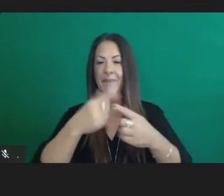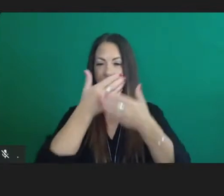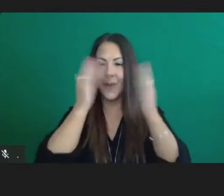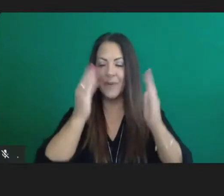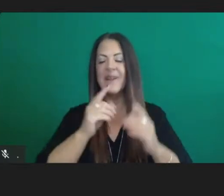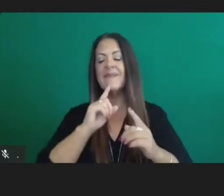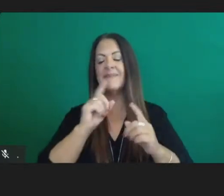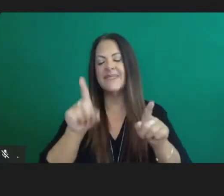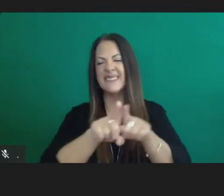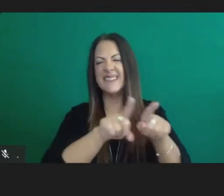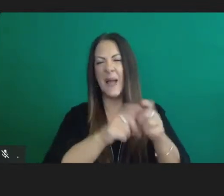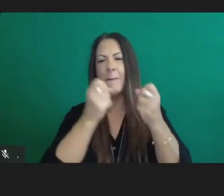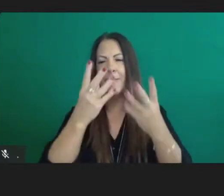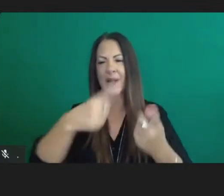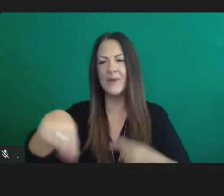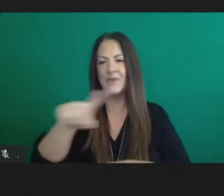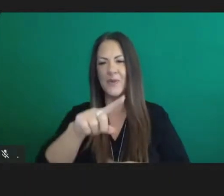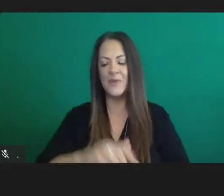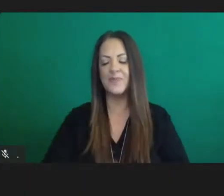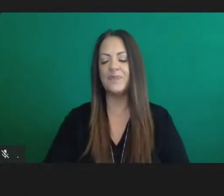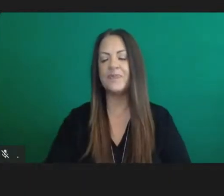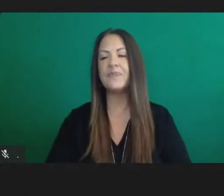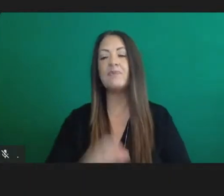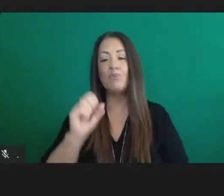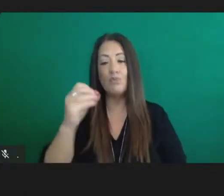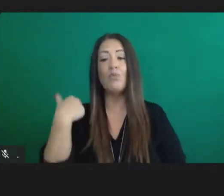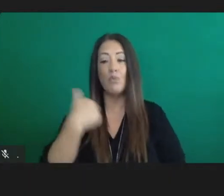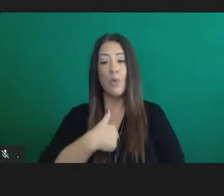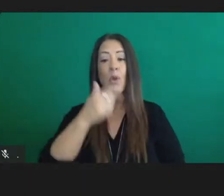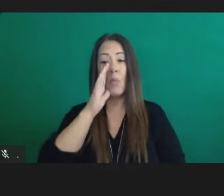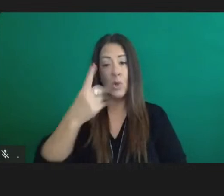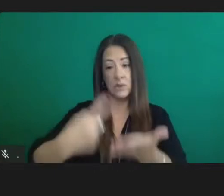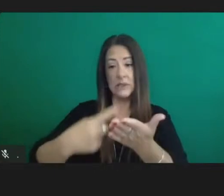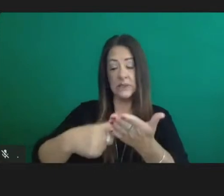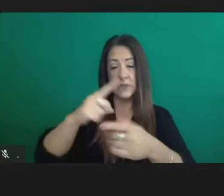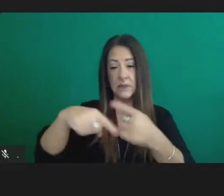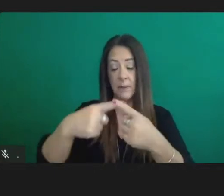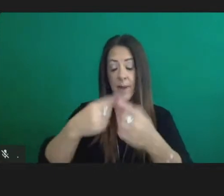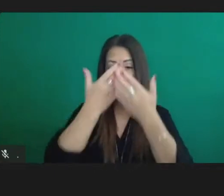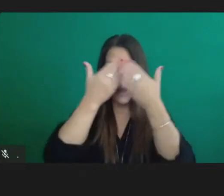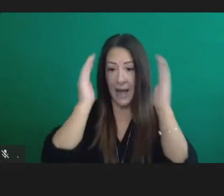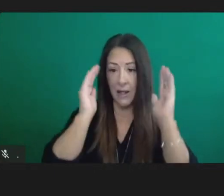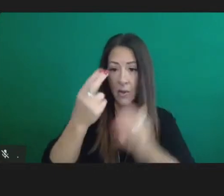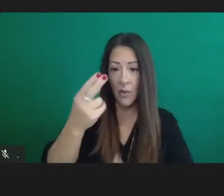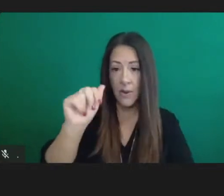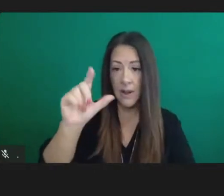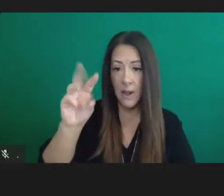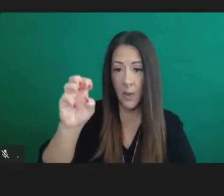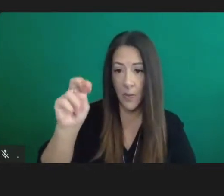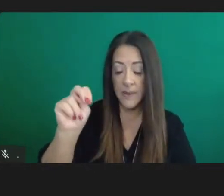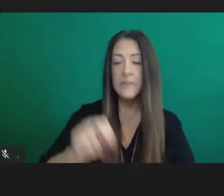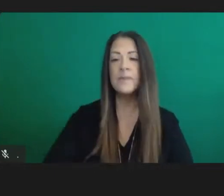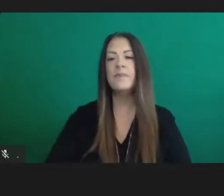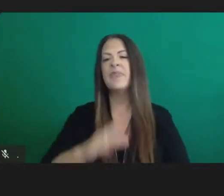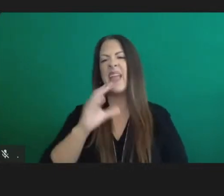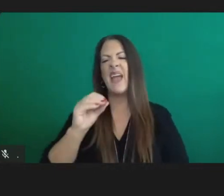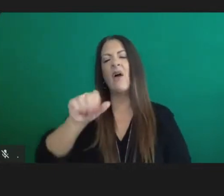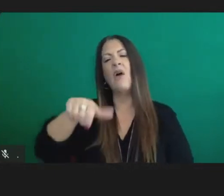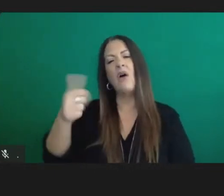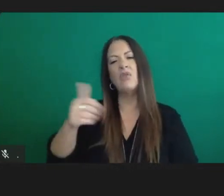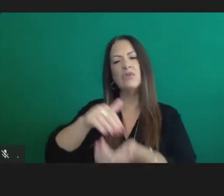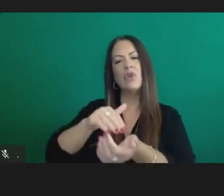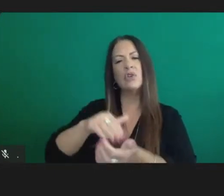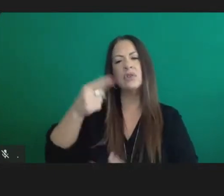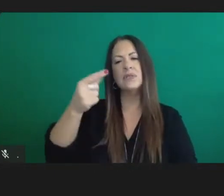today discuss Halloween, and I'm also joined by Dr. Gil Chavez, who is going